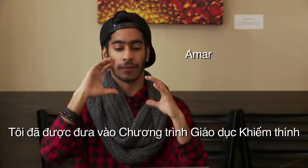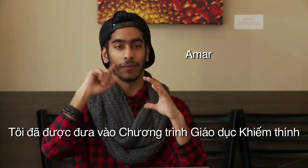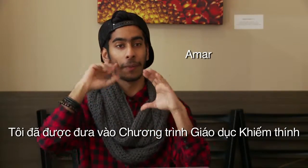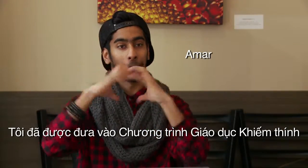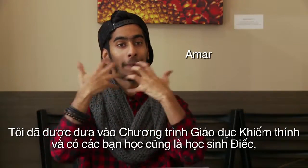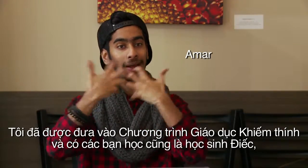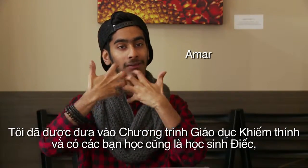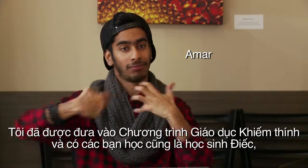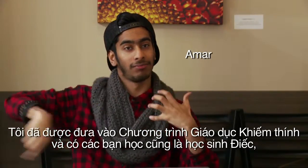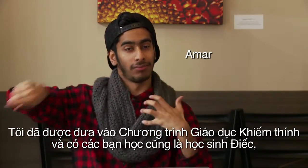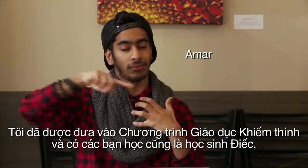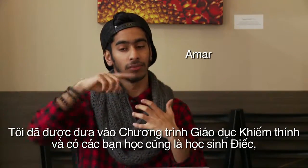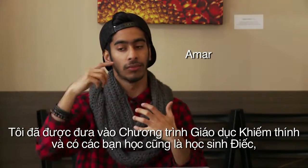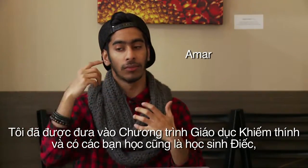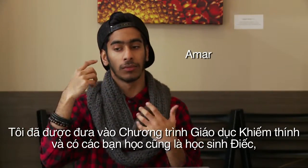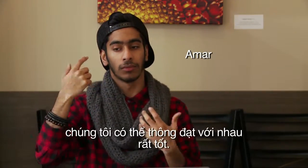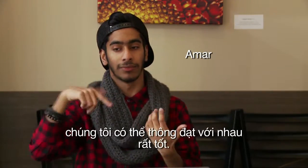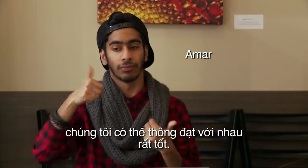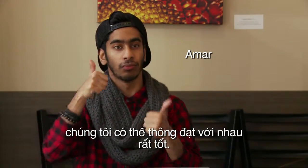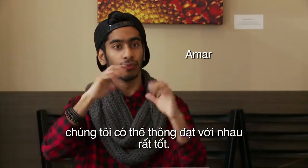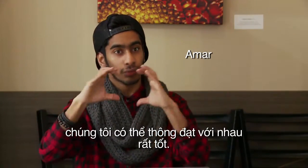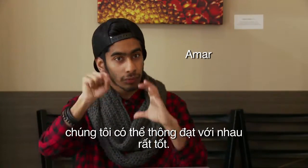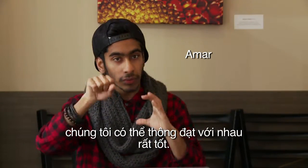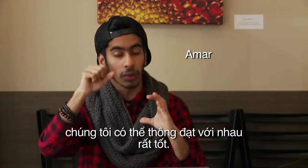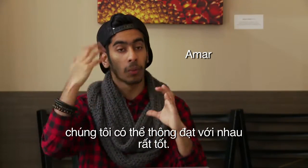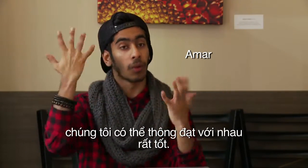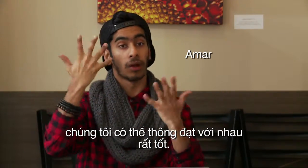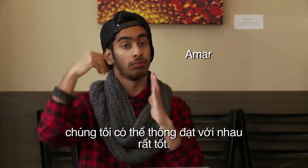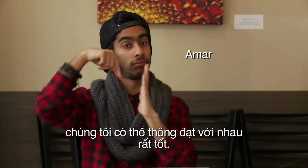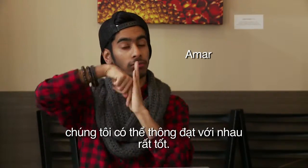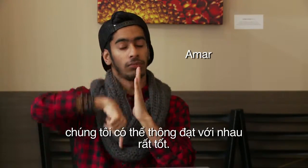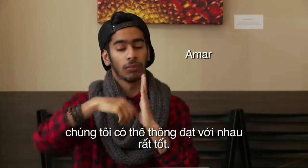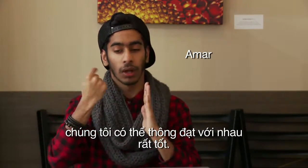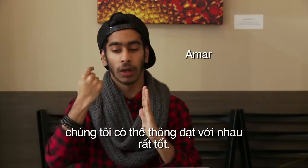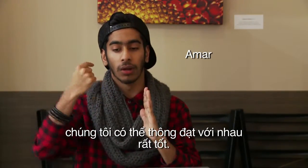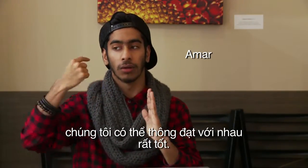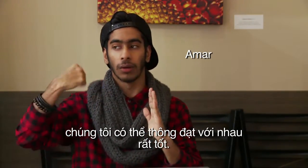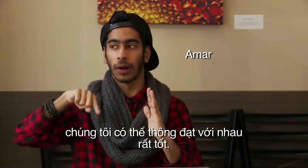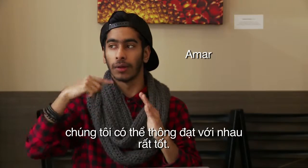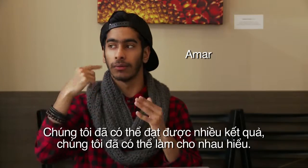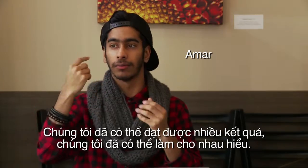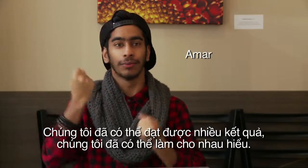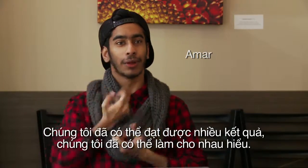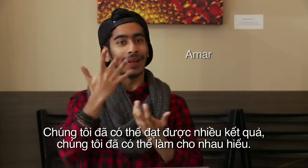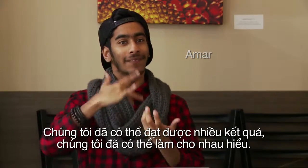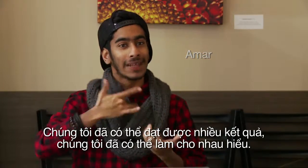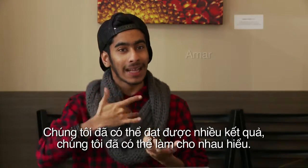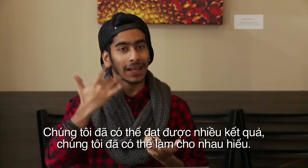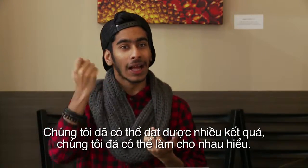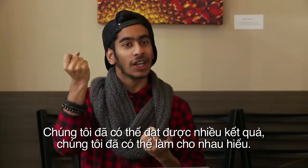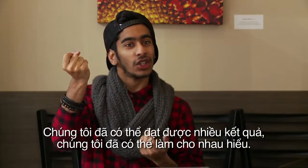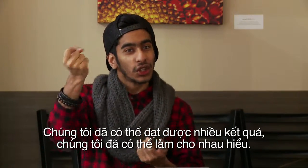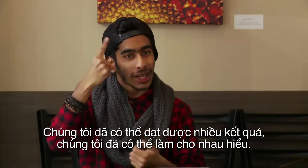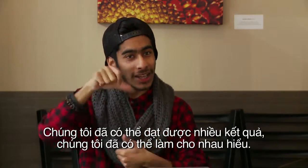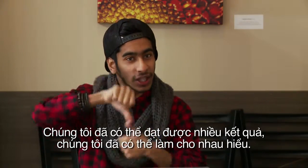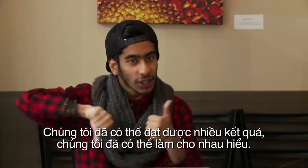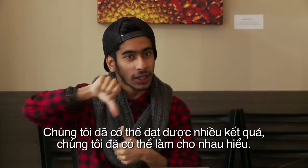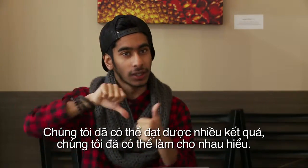and I had deaf classmates. And we could communicate with each other really well. We could really get into things. We had mutual understanding.